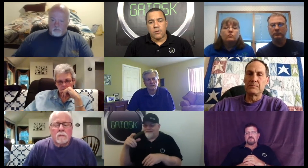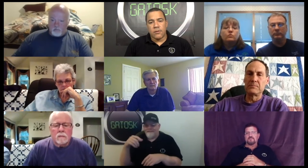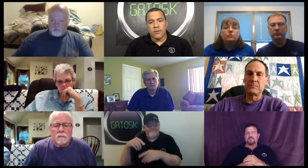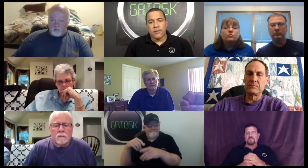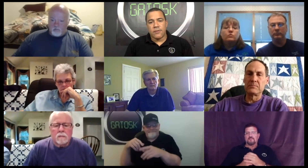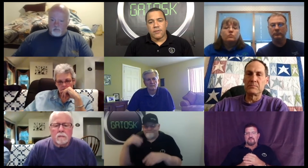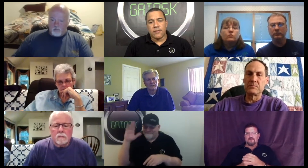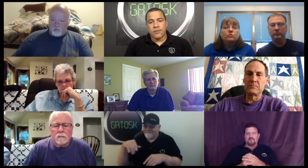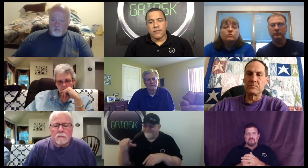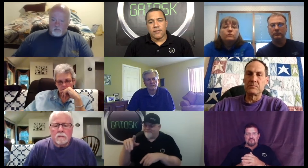I